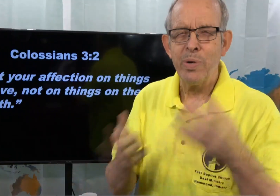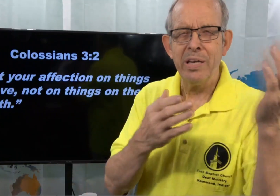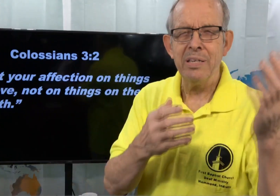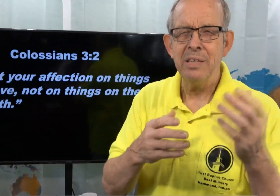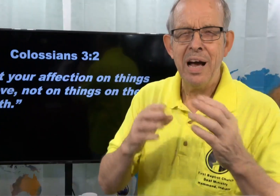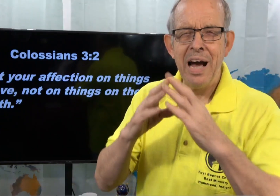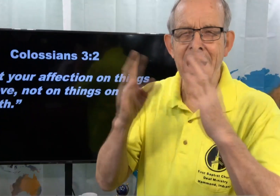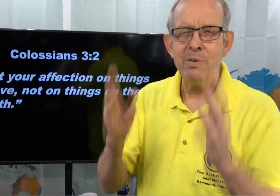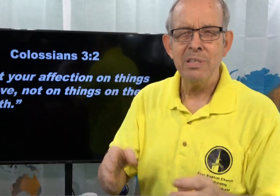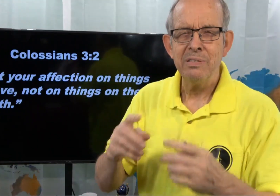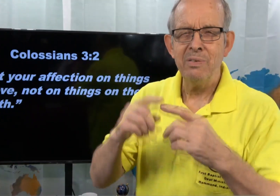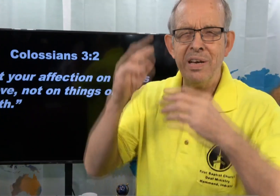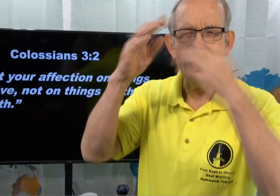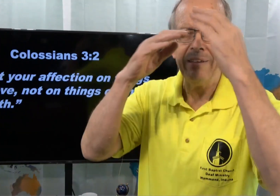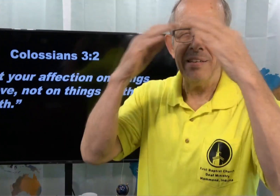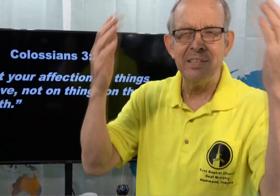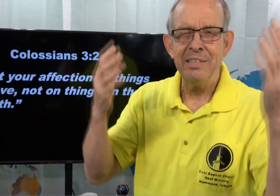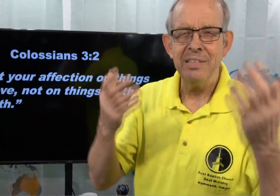bring heaven to heaven.